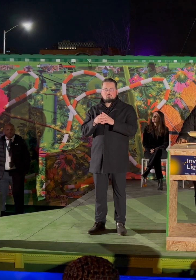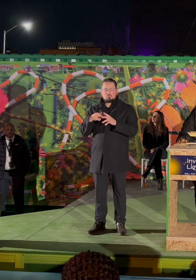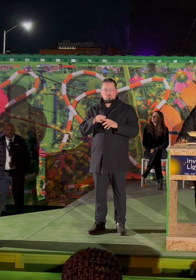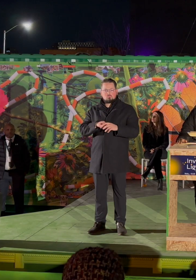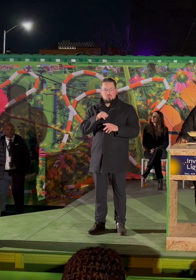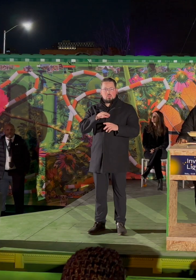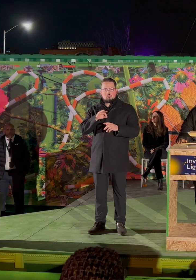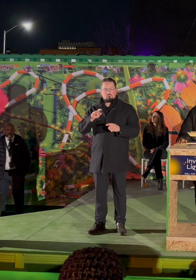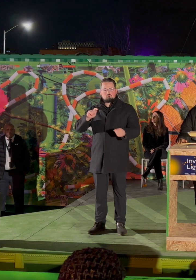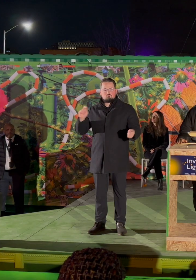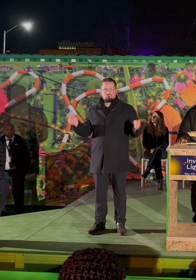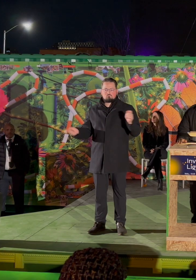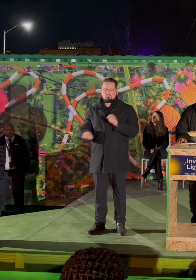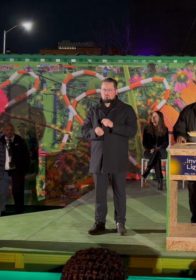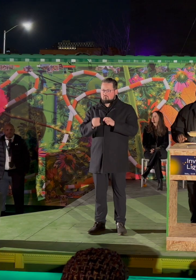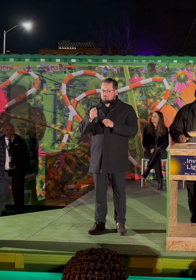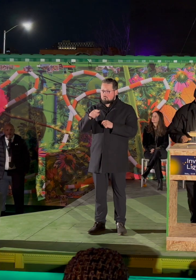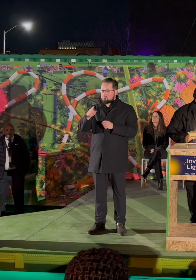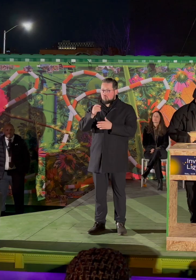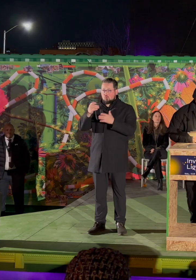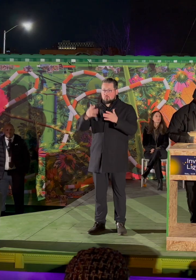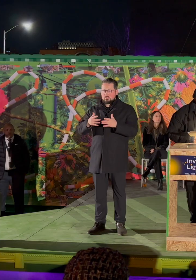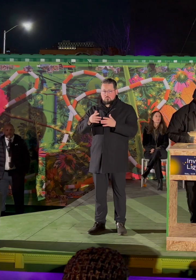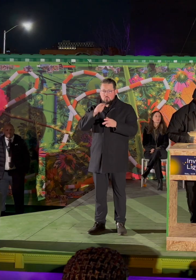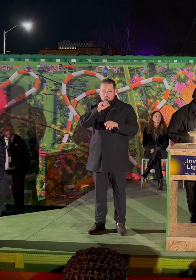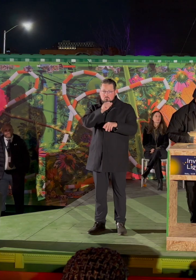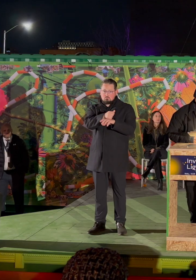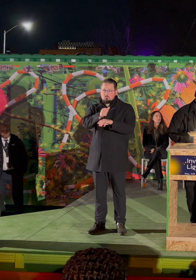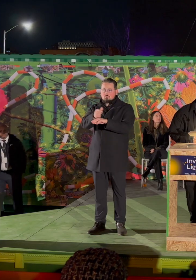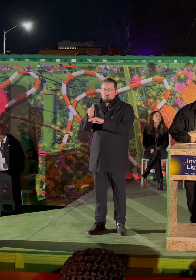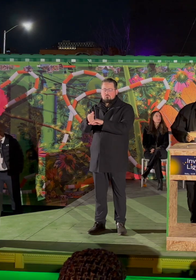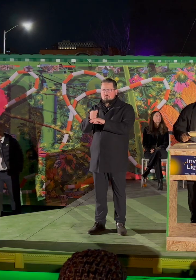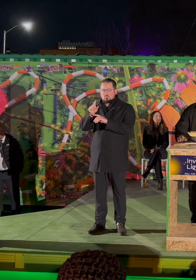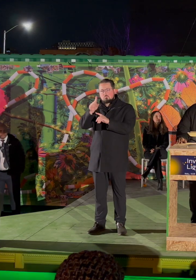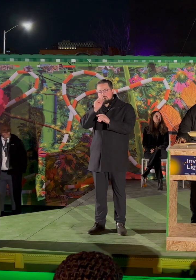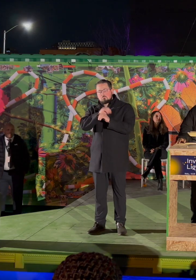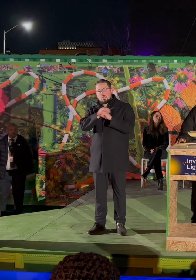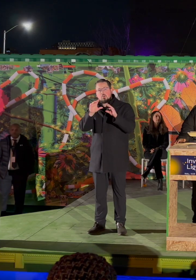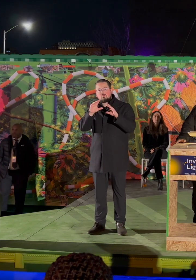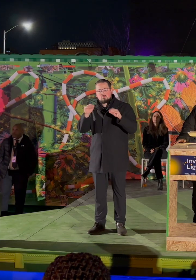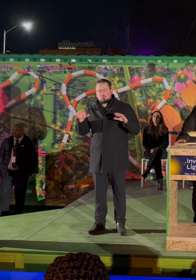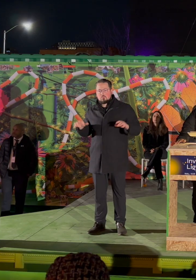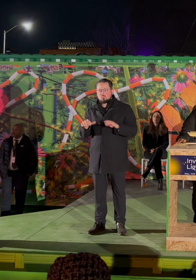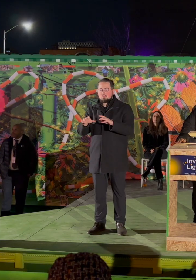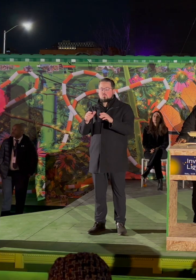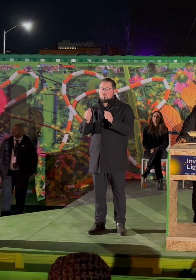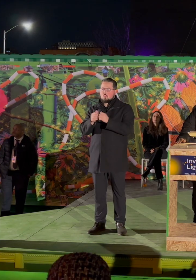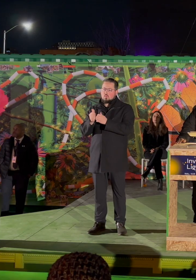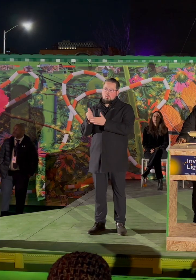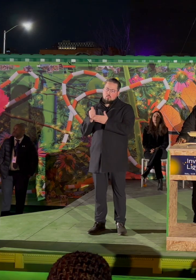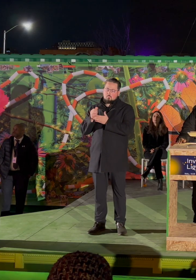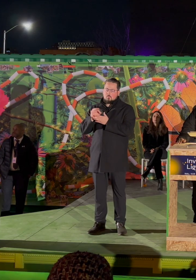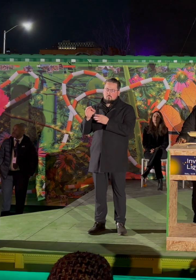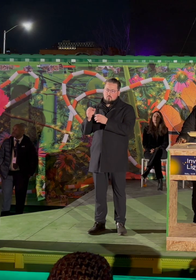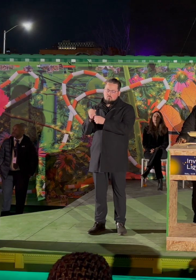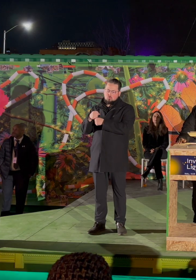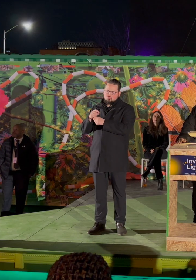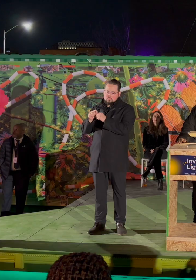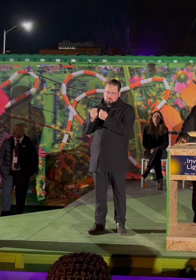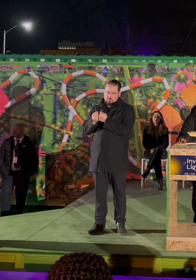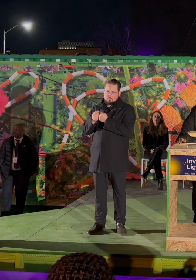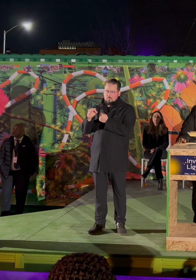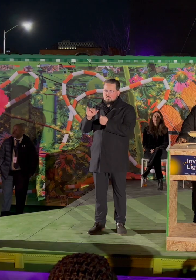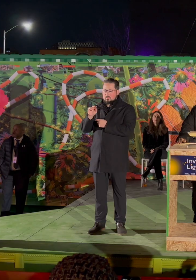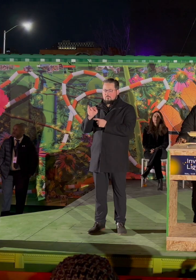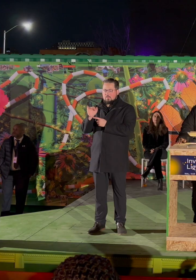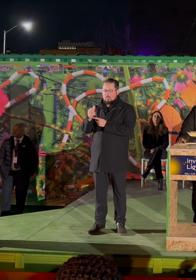the transformation these artists were able to imagine and execute with the help of the production team of Inviting